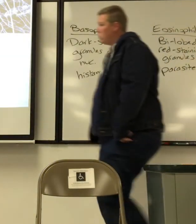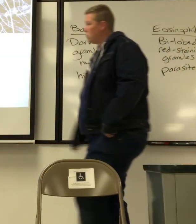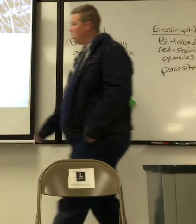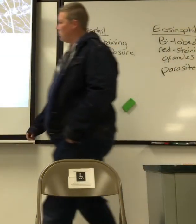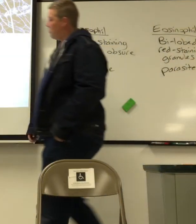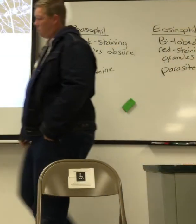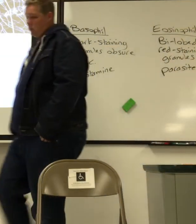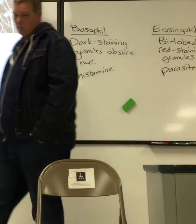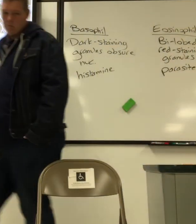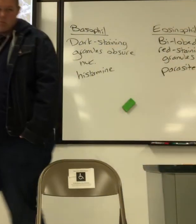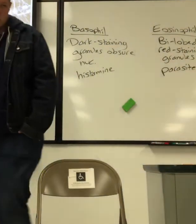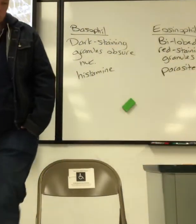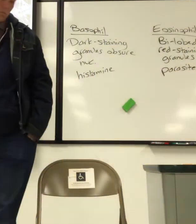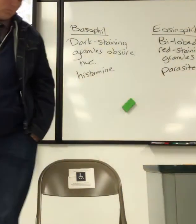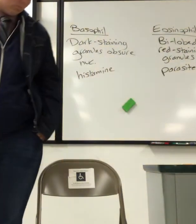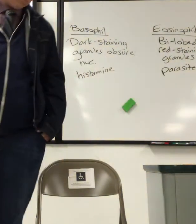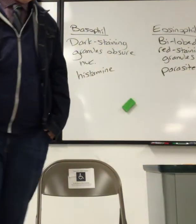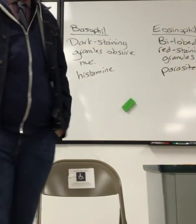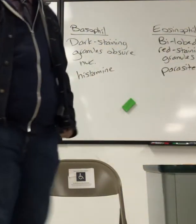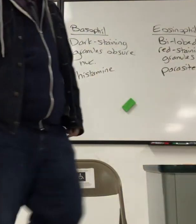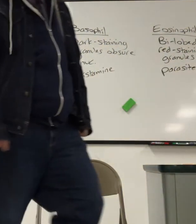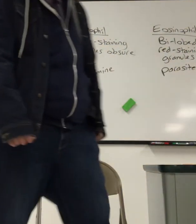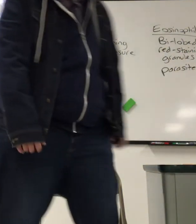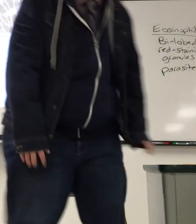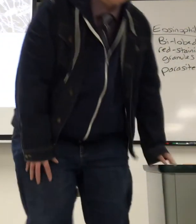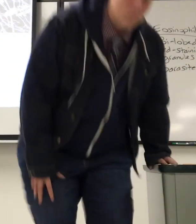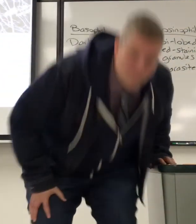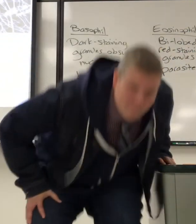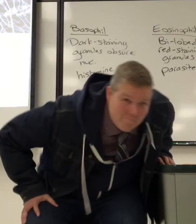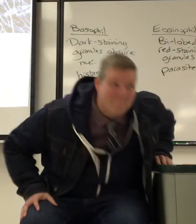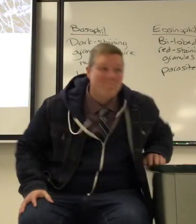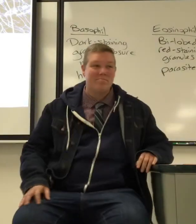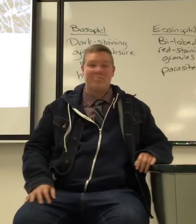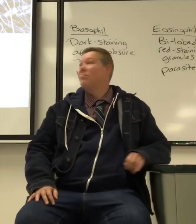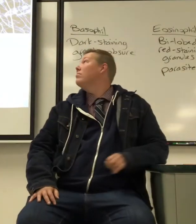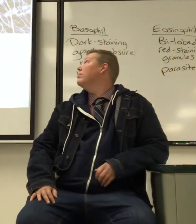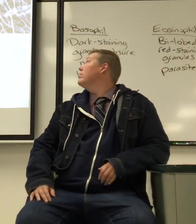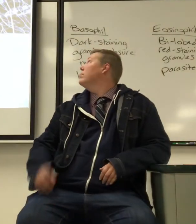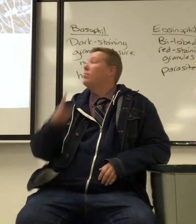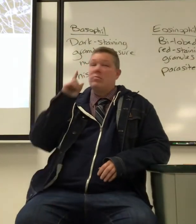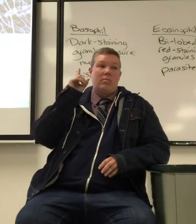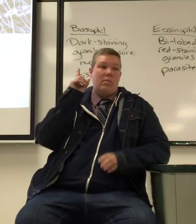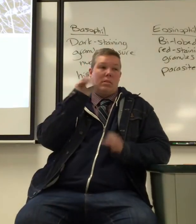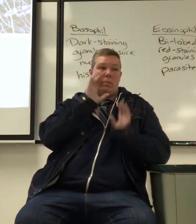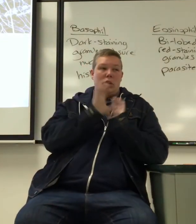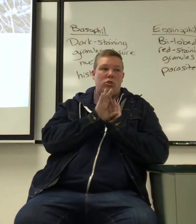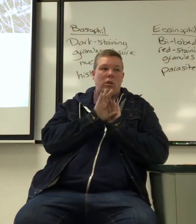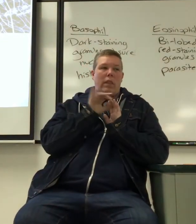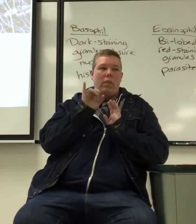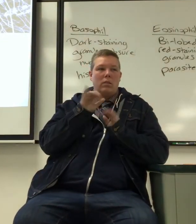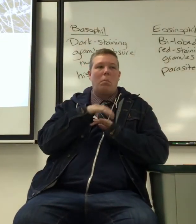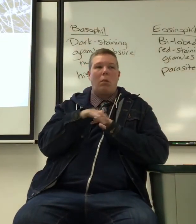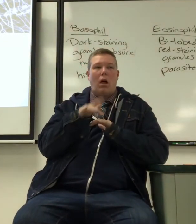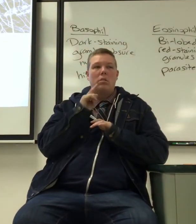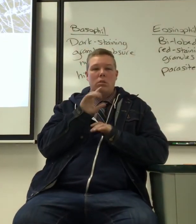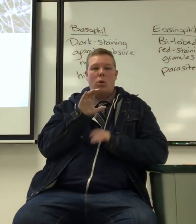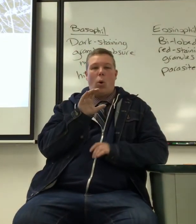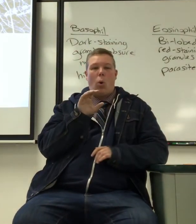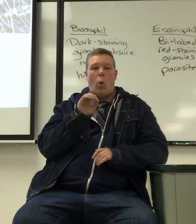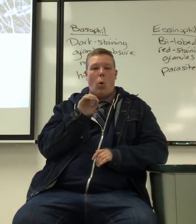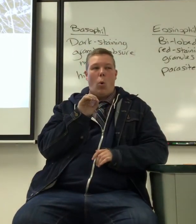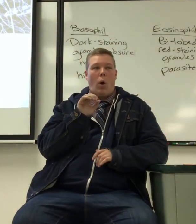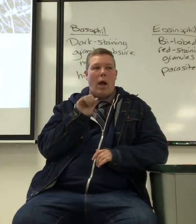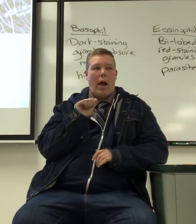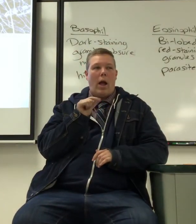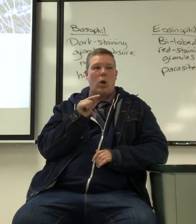is a picture of blood coagulation. Not to be confused with agglutination. Agglutination was